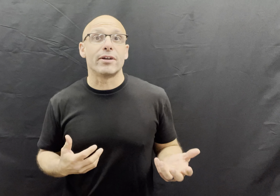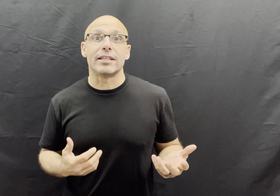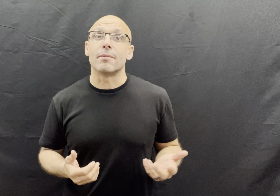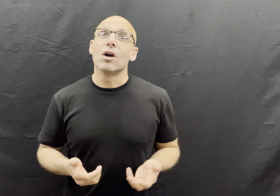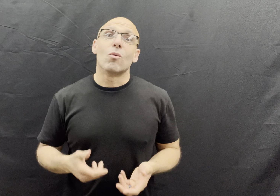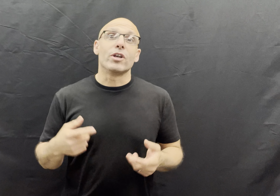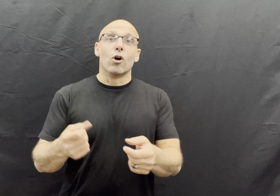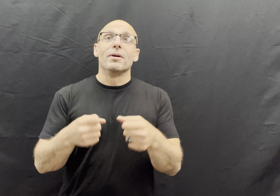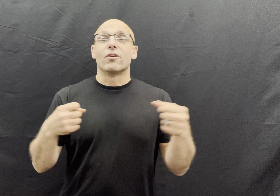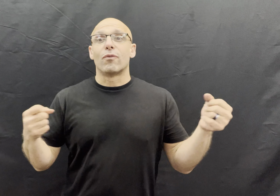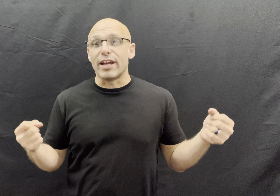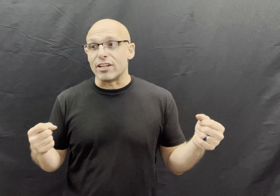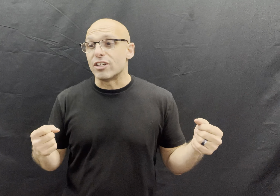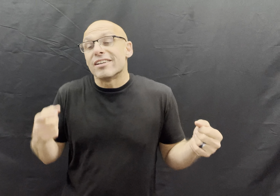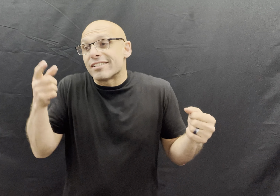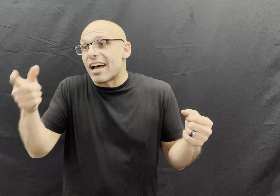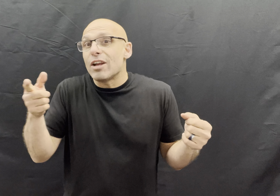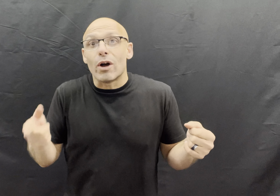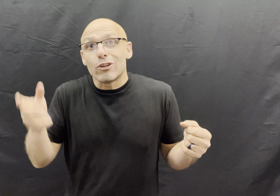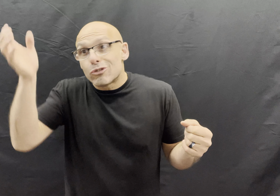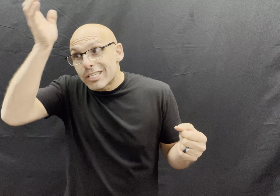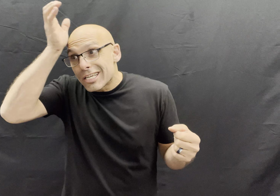them. When you open the fridge, sign what you see